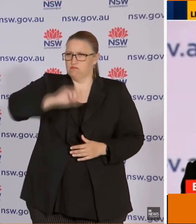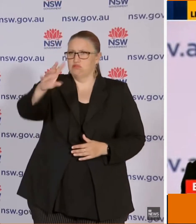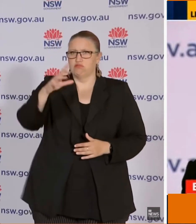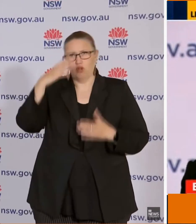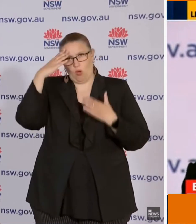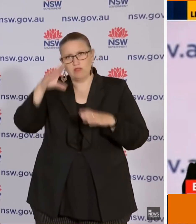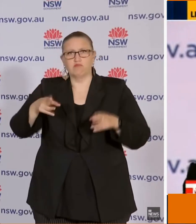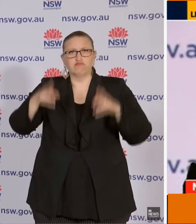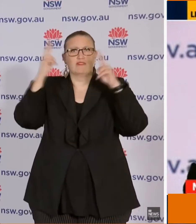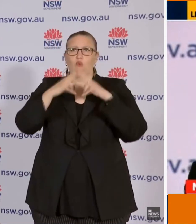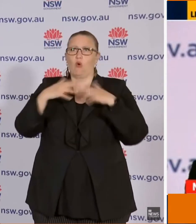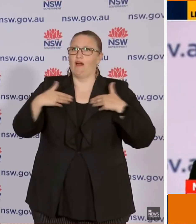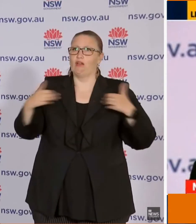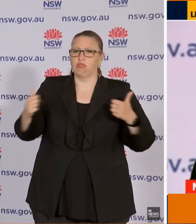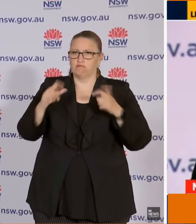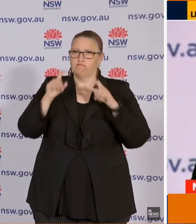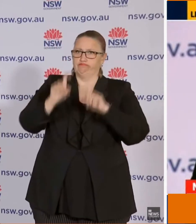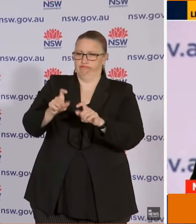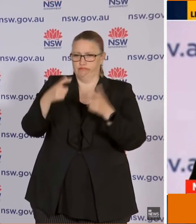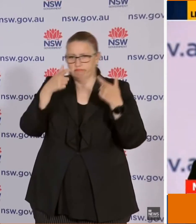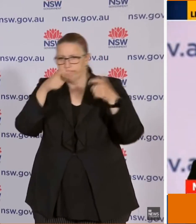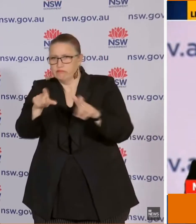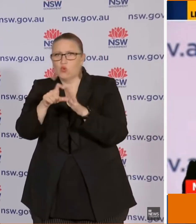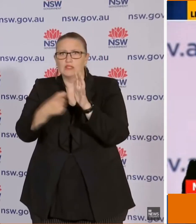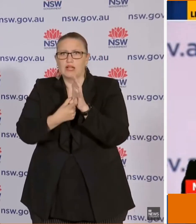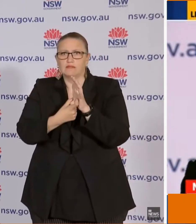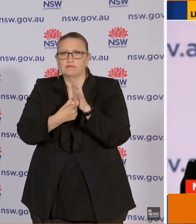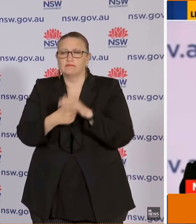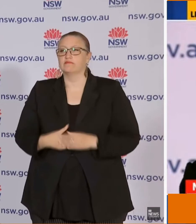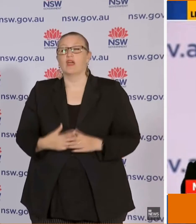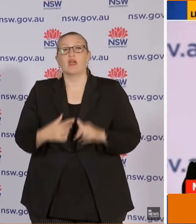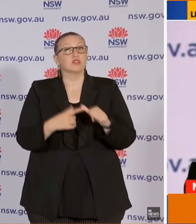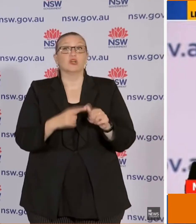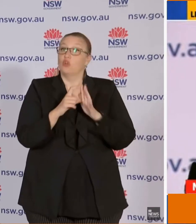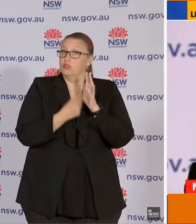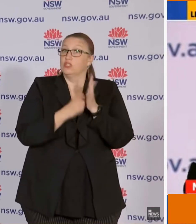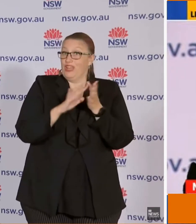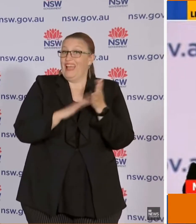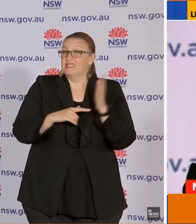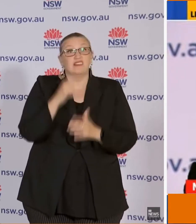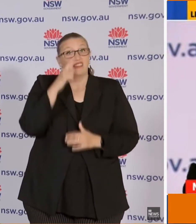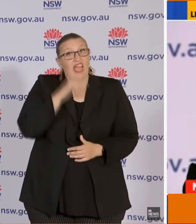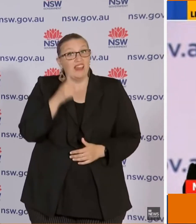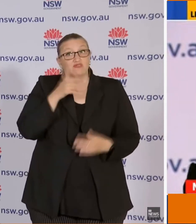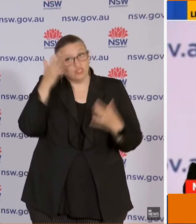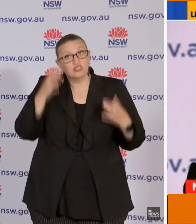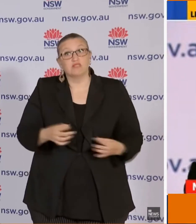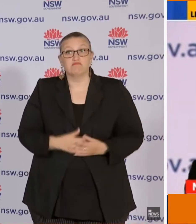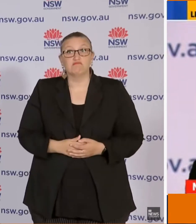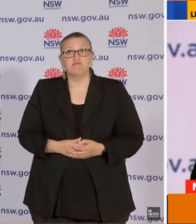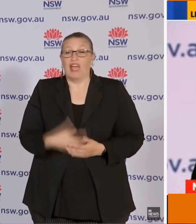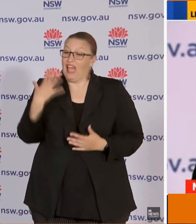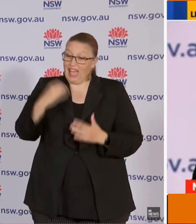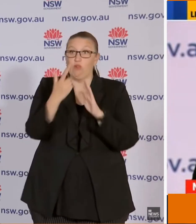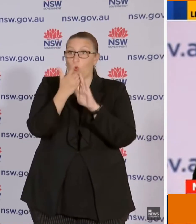It's a power that I know isn't often used, but it's there and available. And health experts have often relied on those